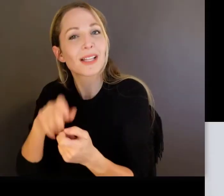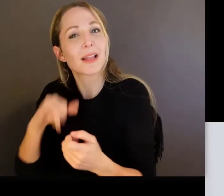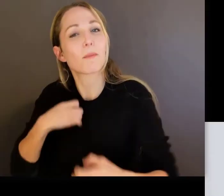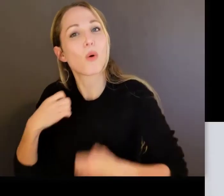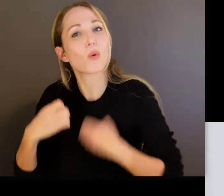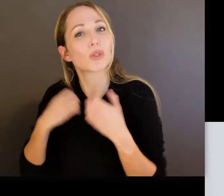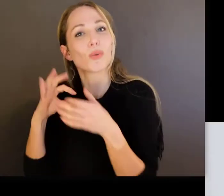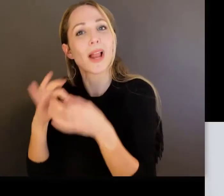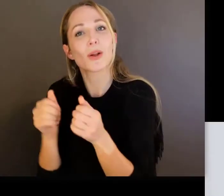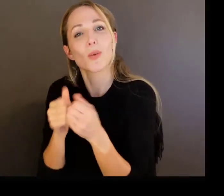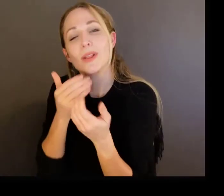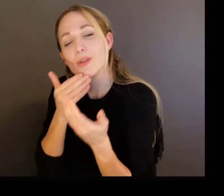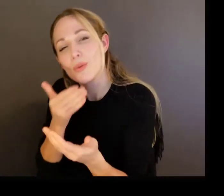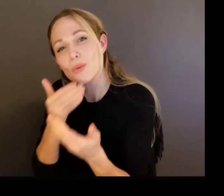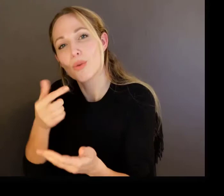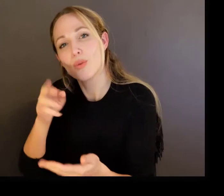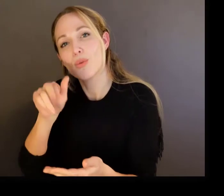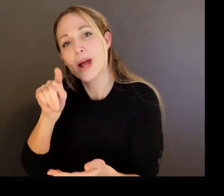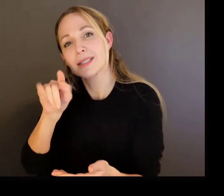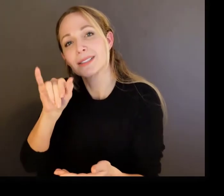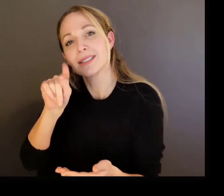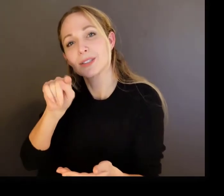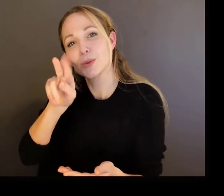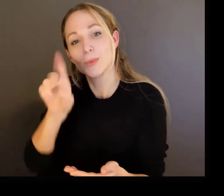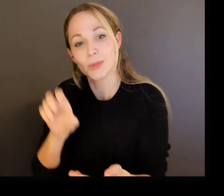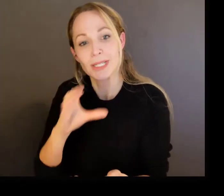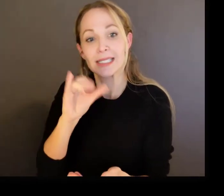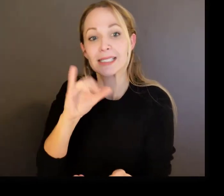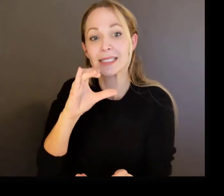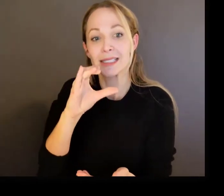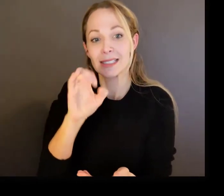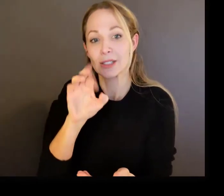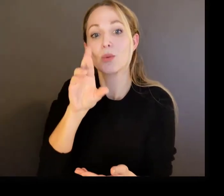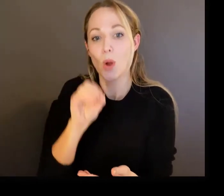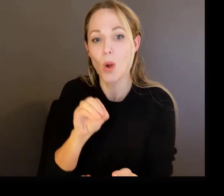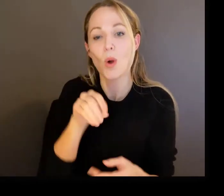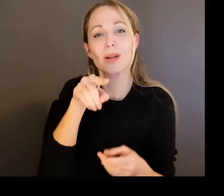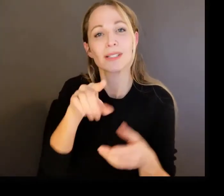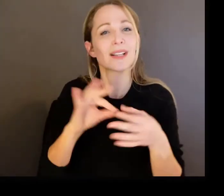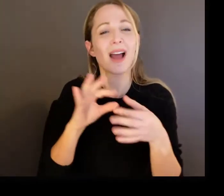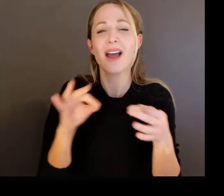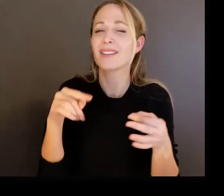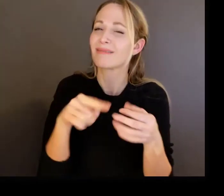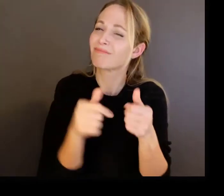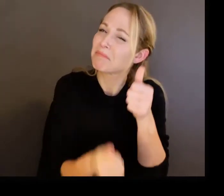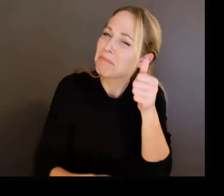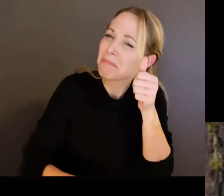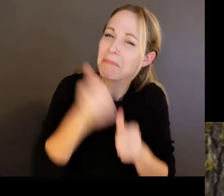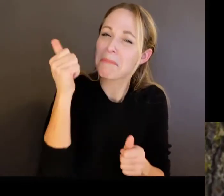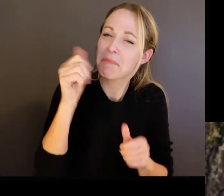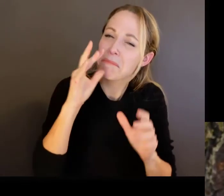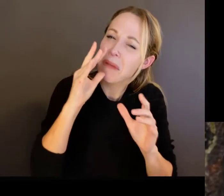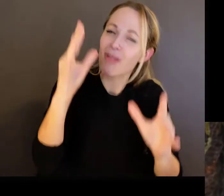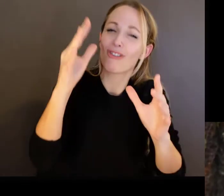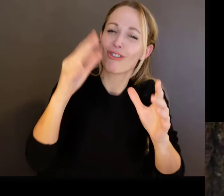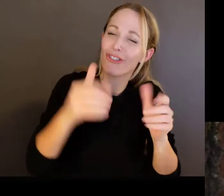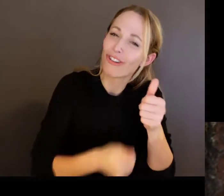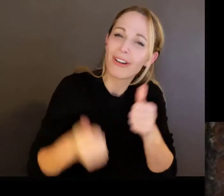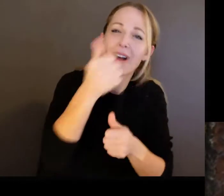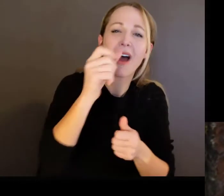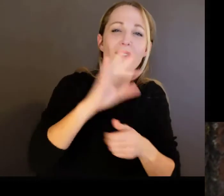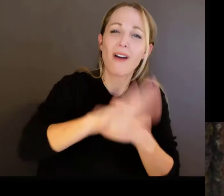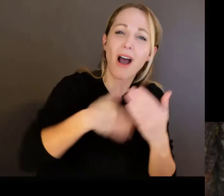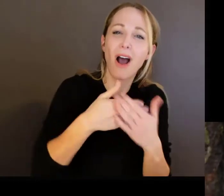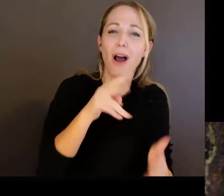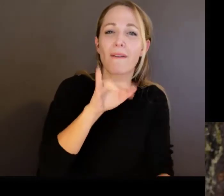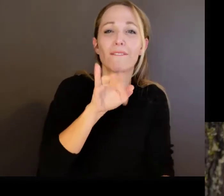of gratitude. Cicero talked about gratitude as the mother of all virtues. When we appreciate the good